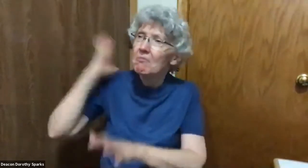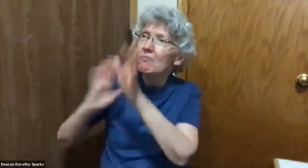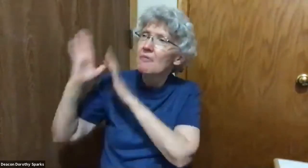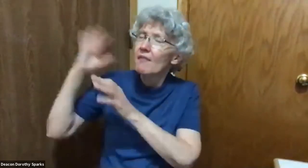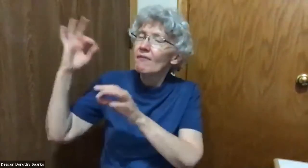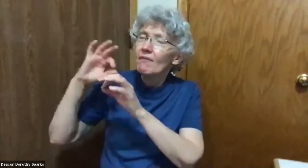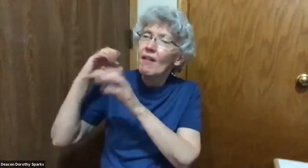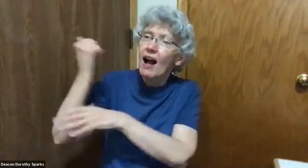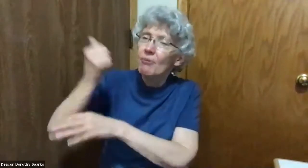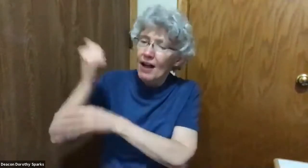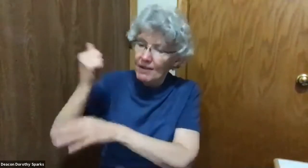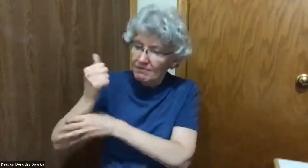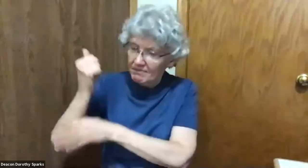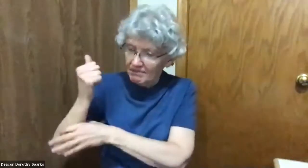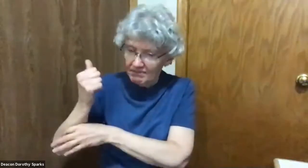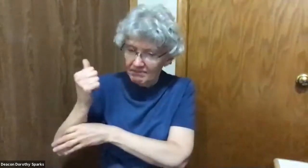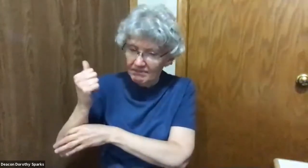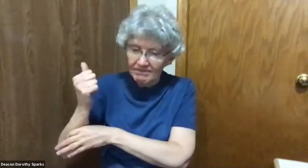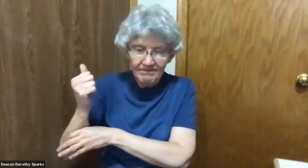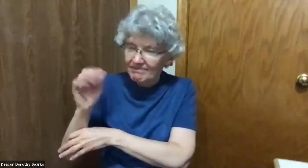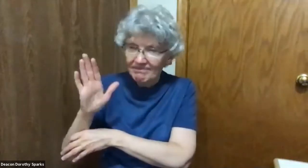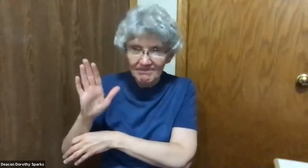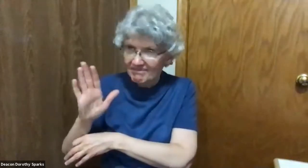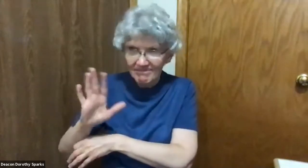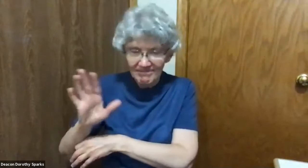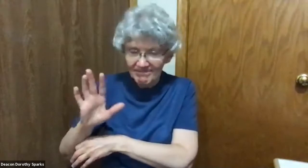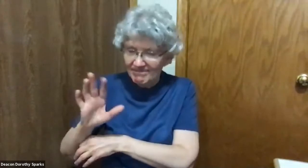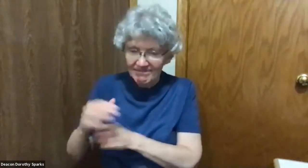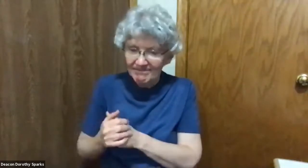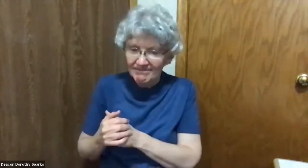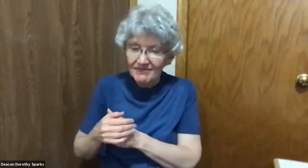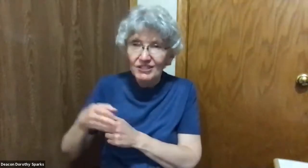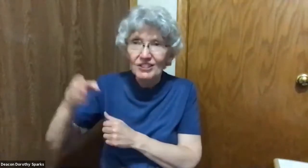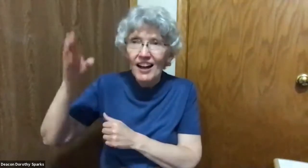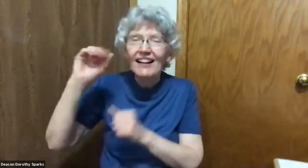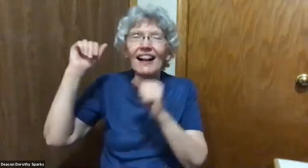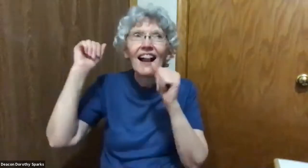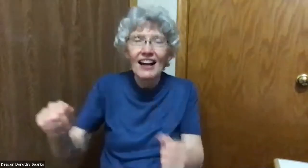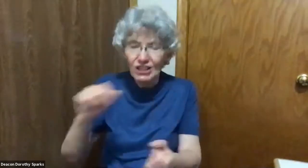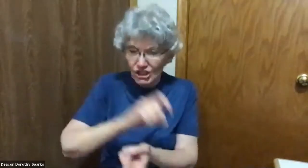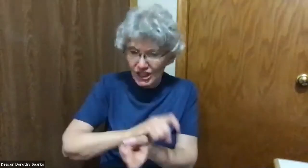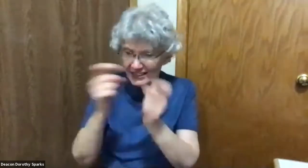Don't start saying that you belong to Abraham's family.